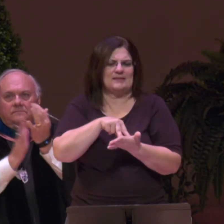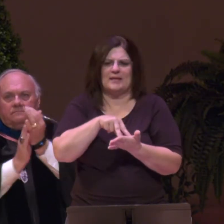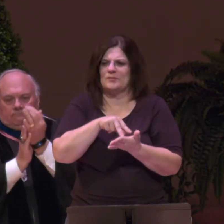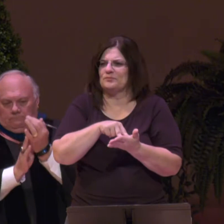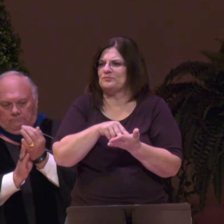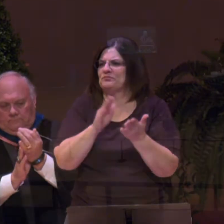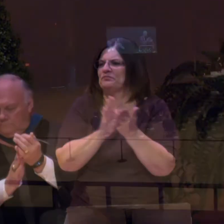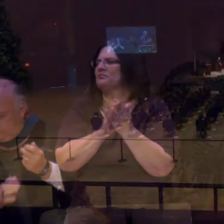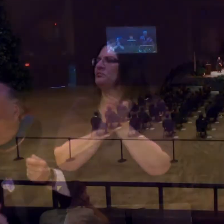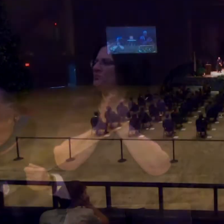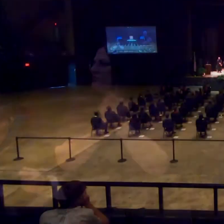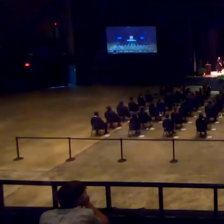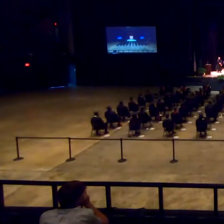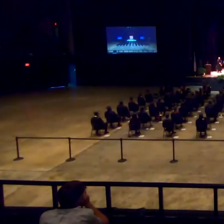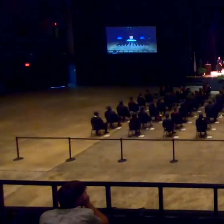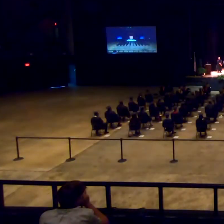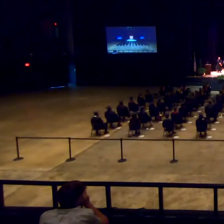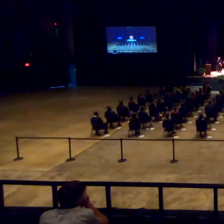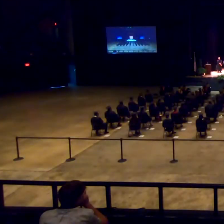up.